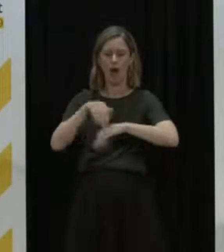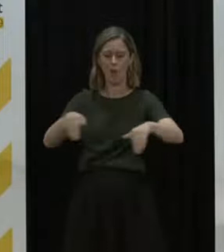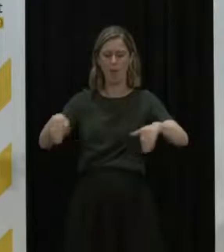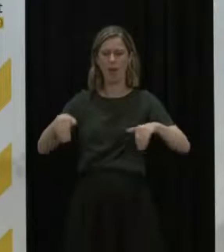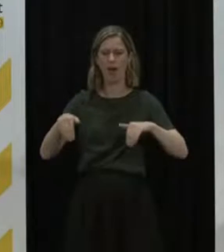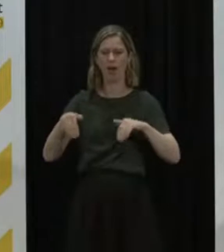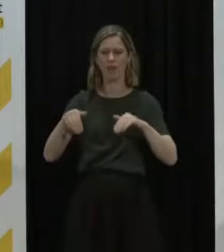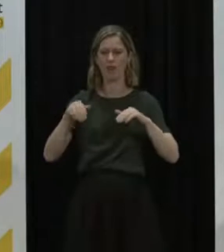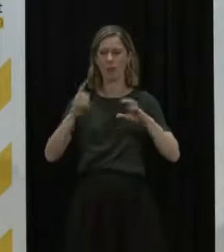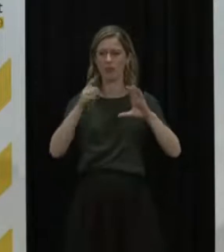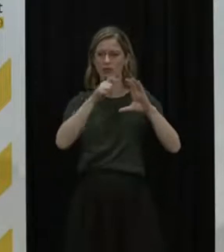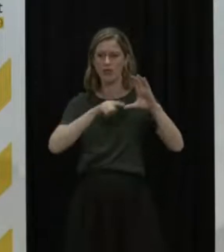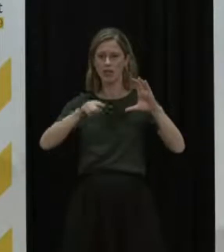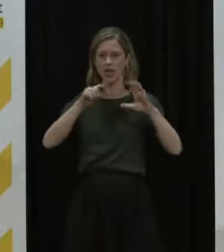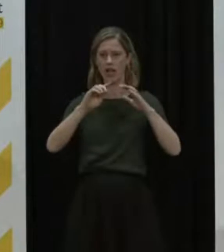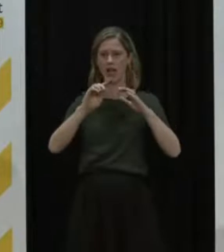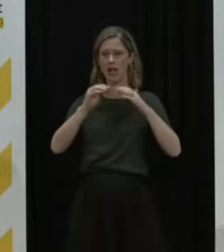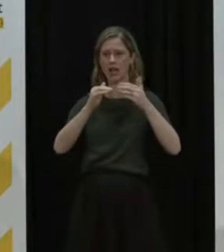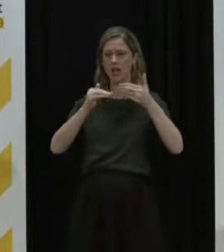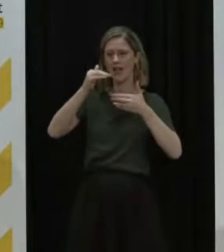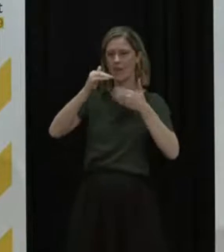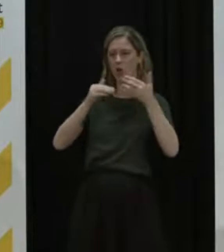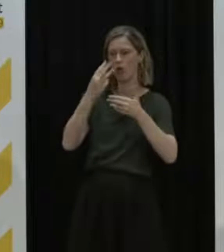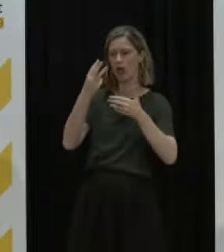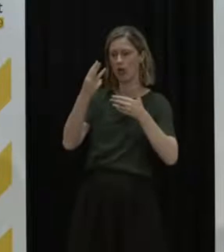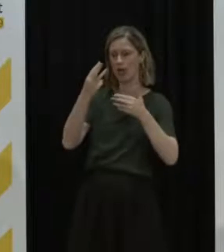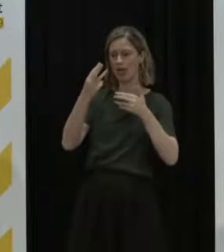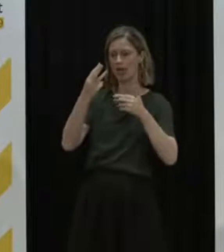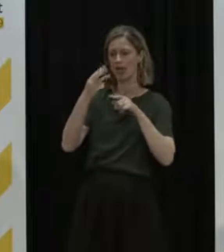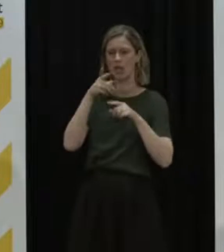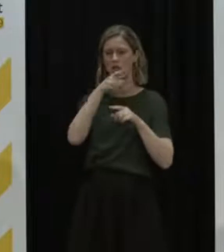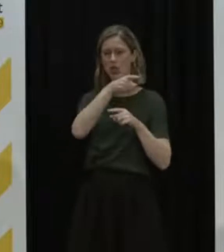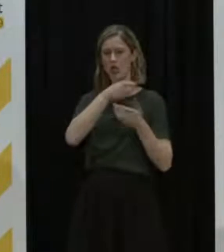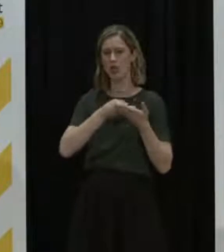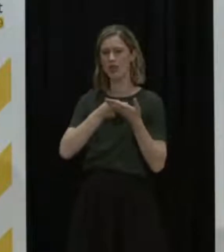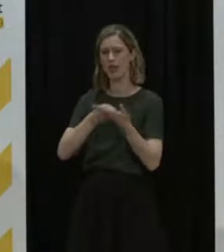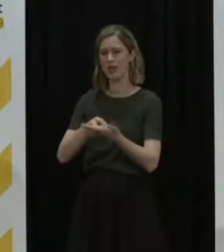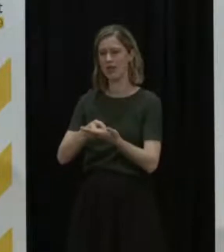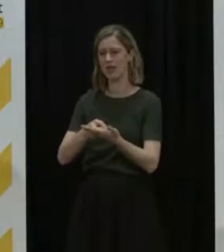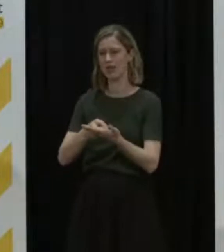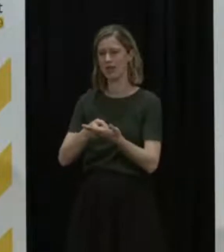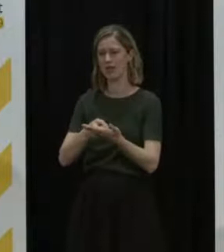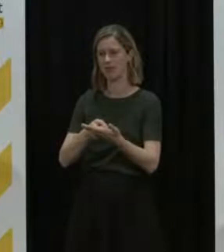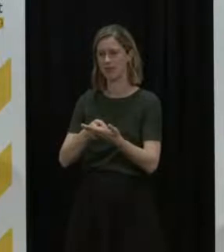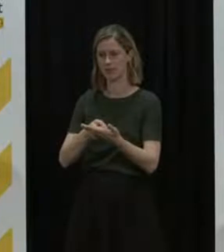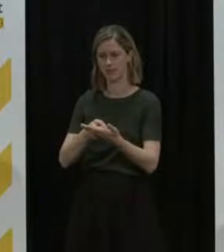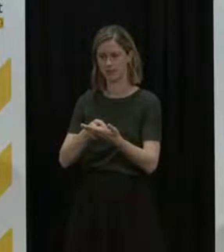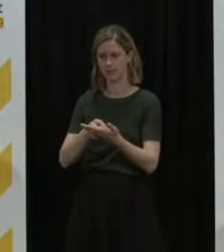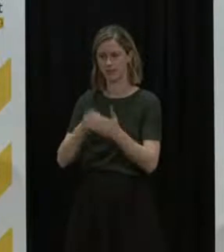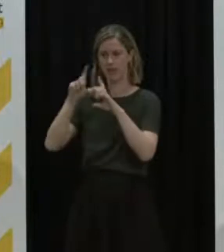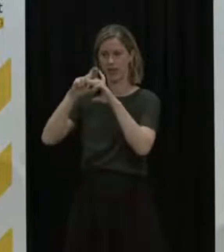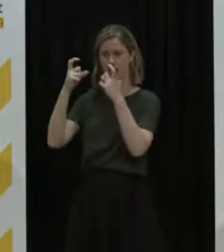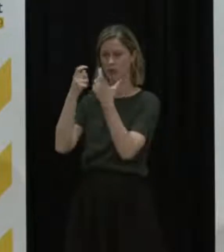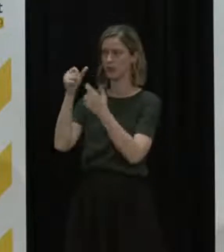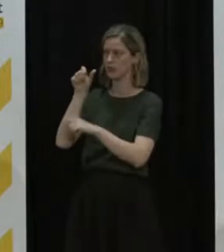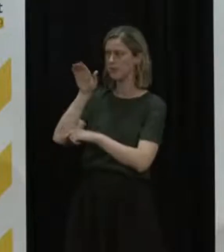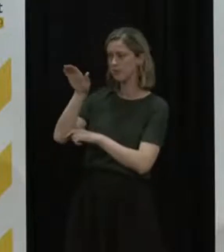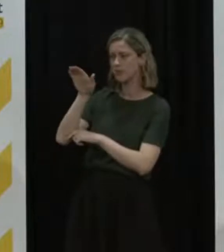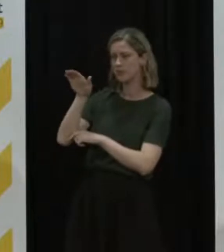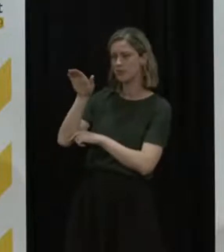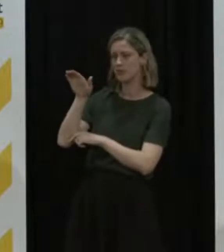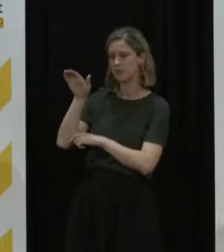border and alert level 3 settings. You recommended that Cabinet be advised